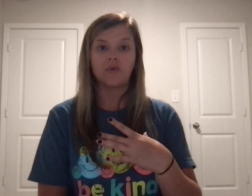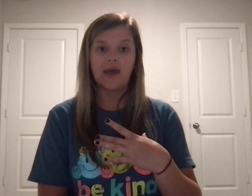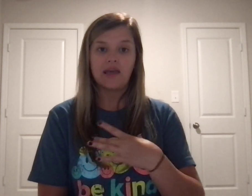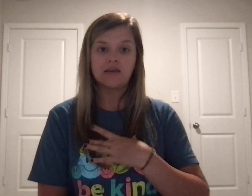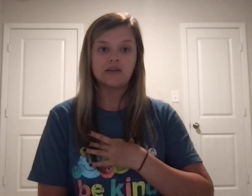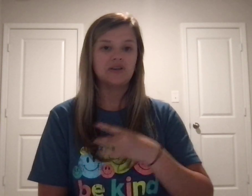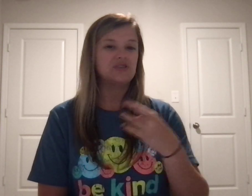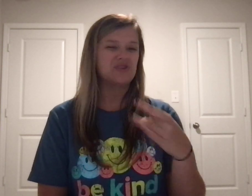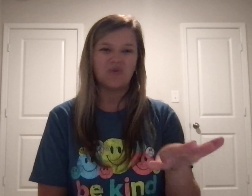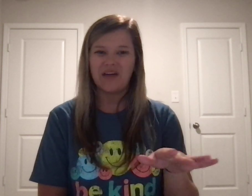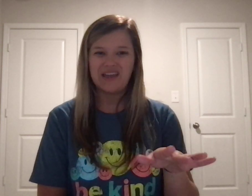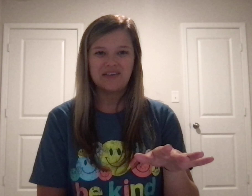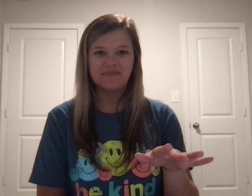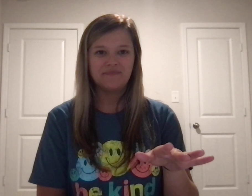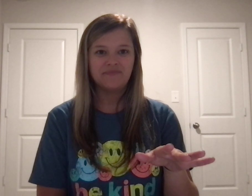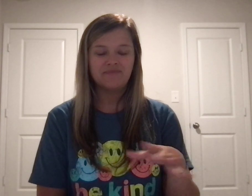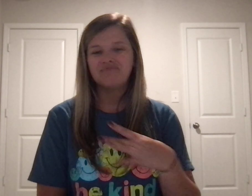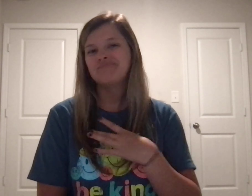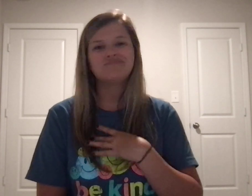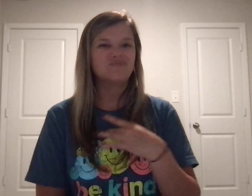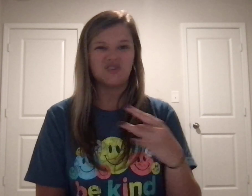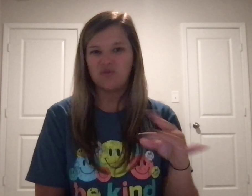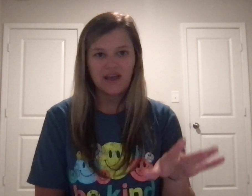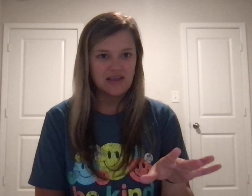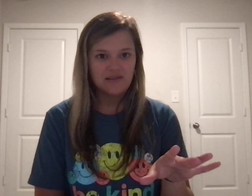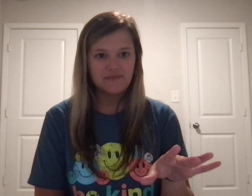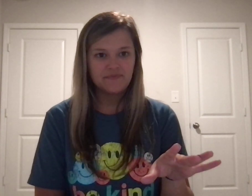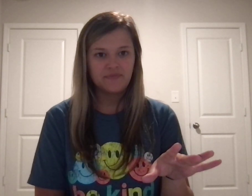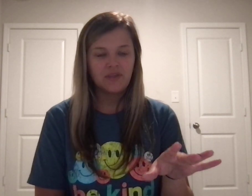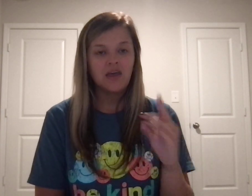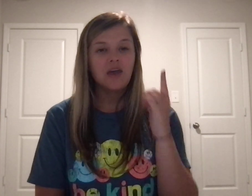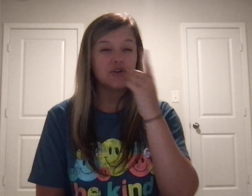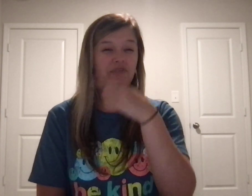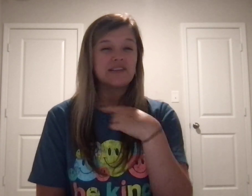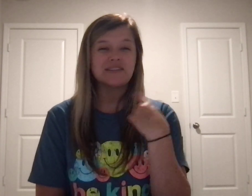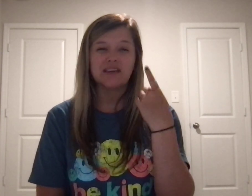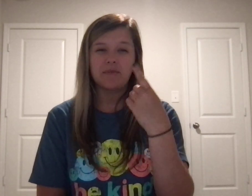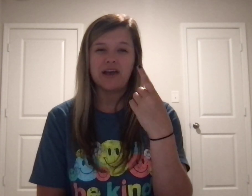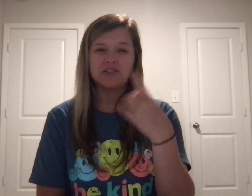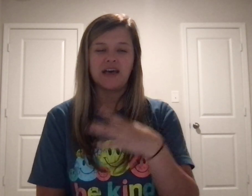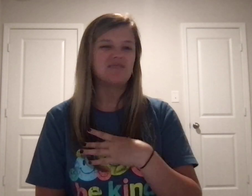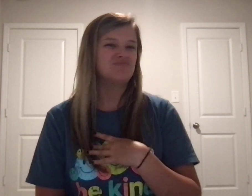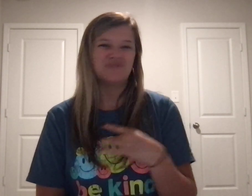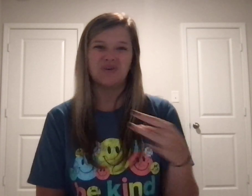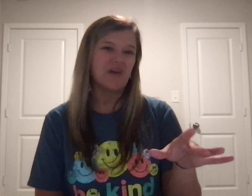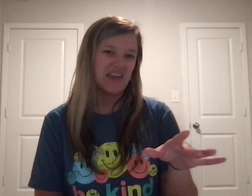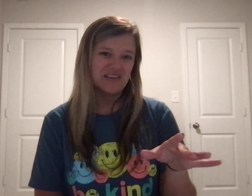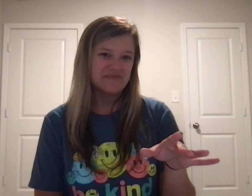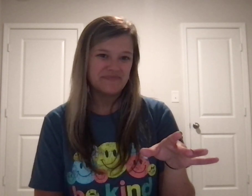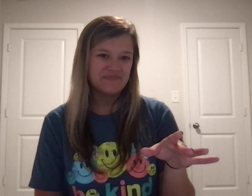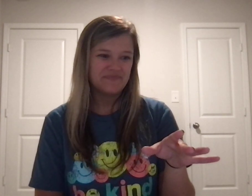away. Don't like. Don't like. And your face is going to match that. Don't like.